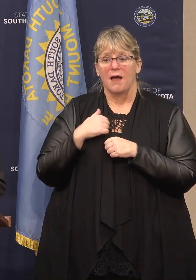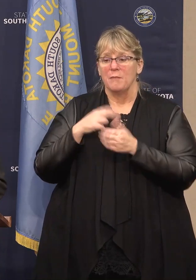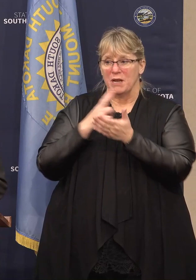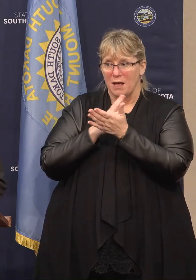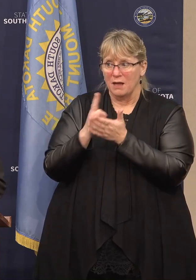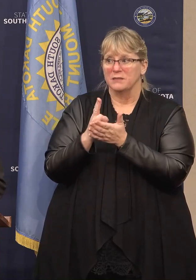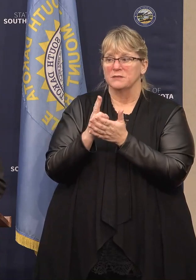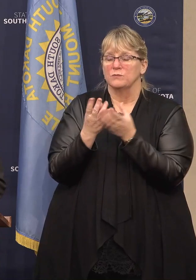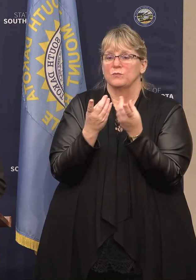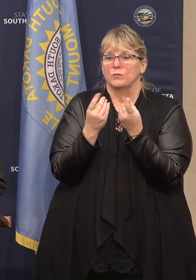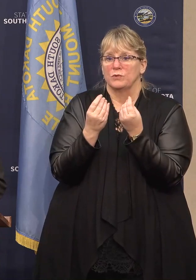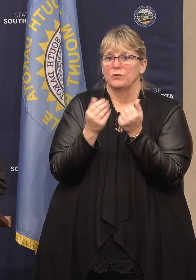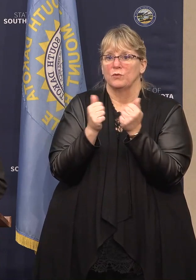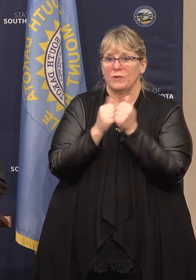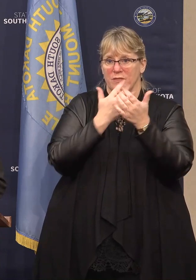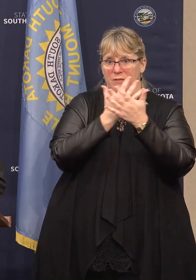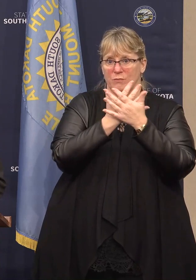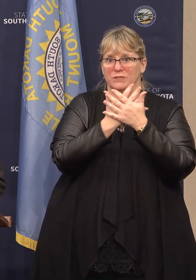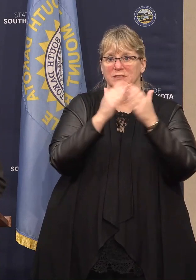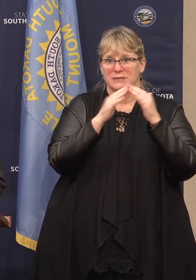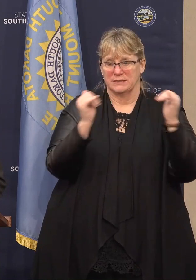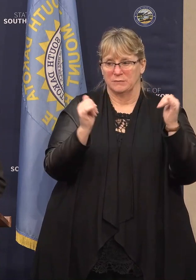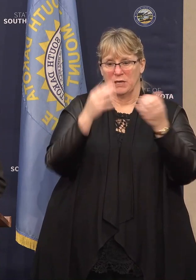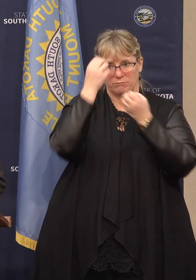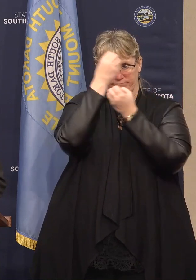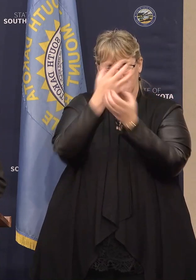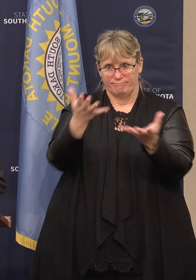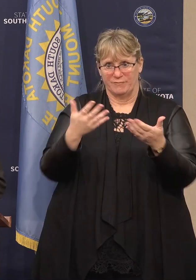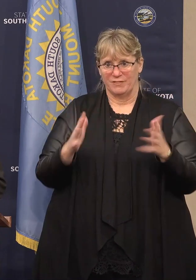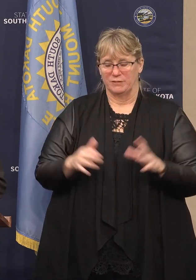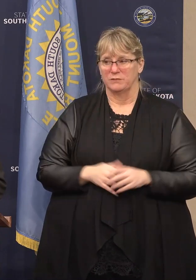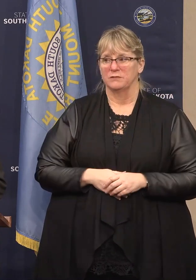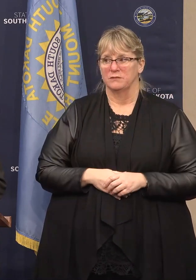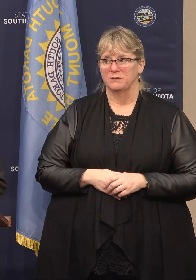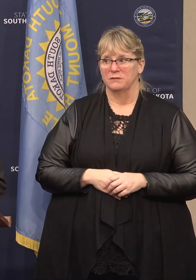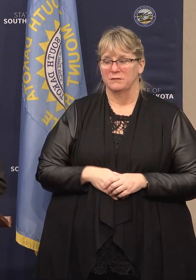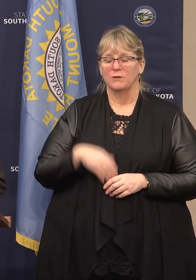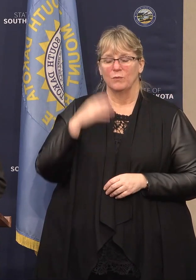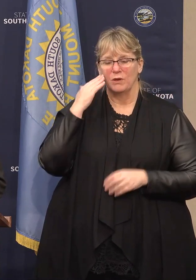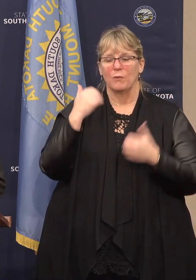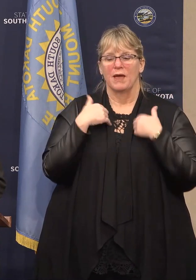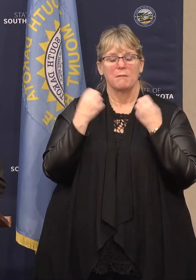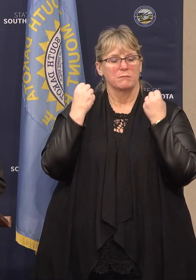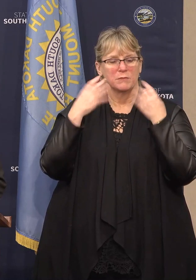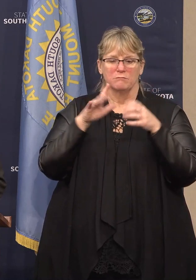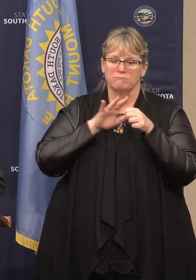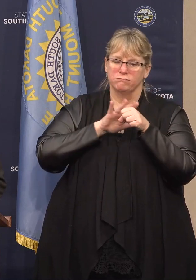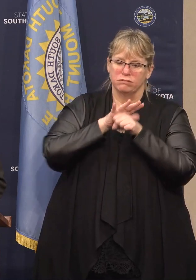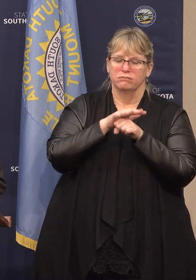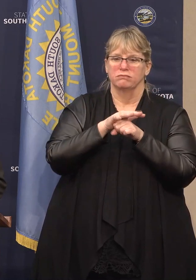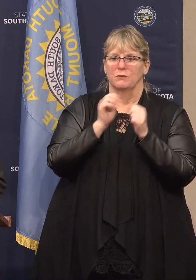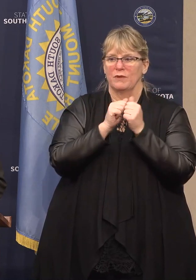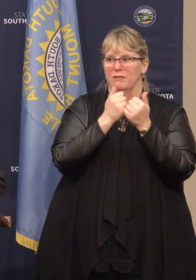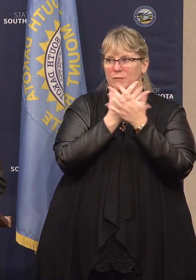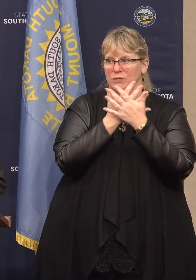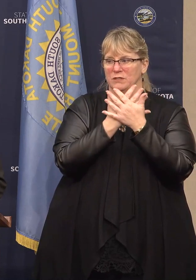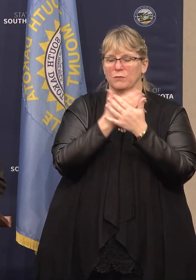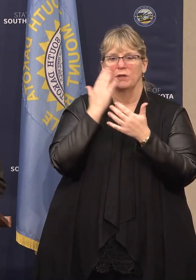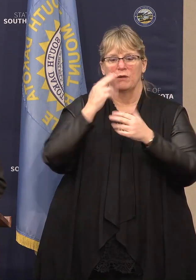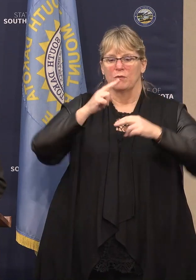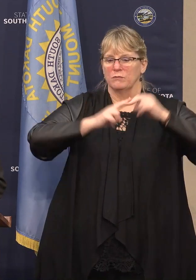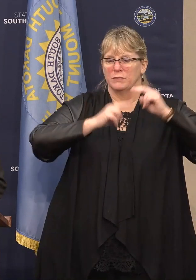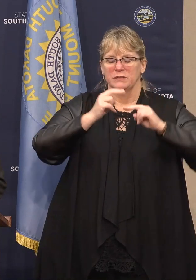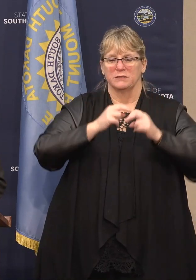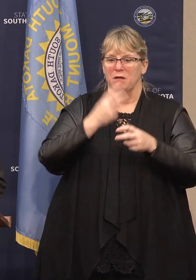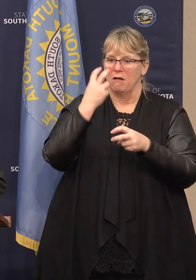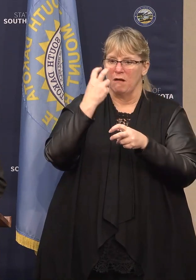have to do in our prison systems. We know that we have overcrowding going on. We know our facilities are in tough